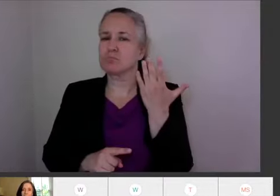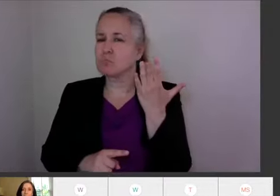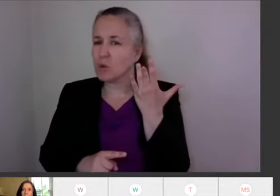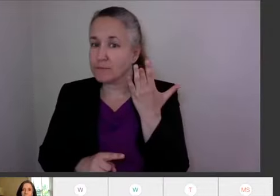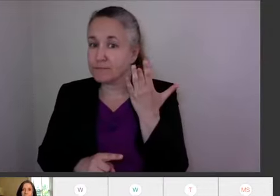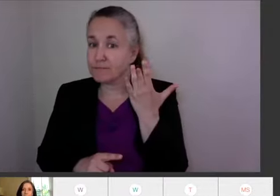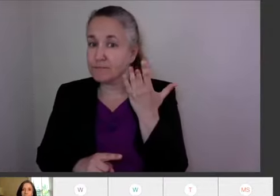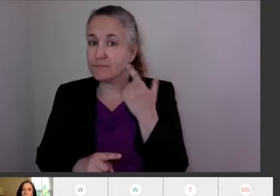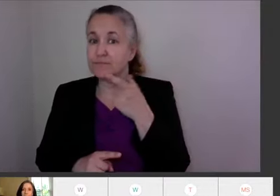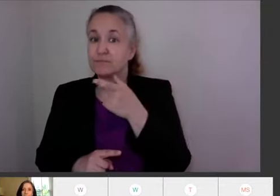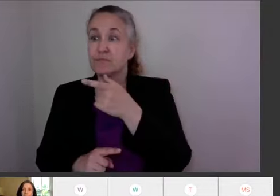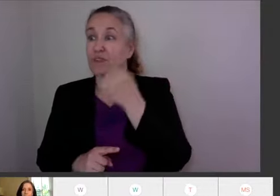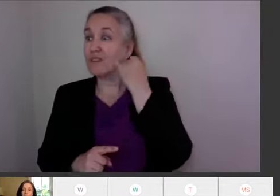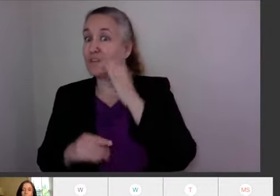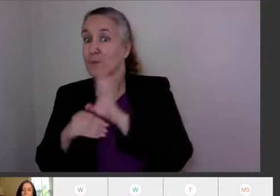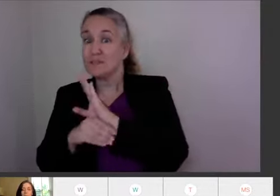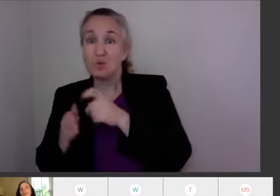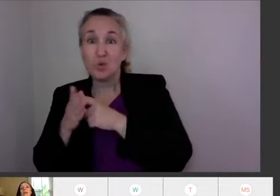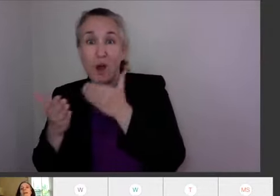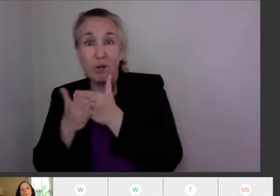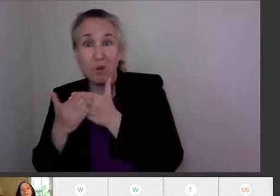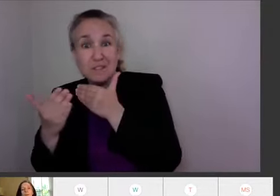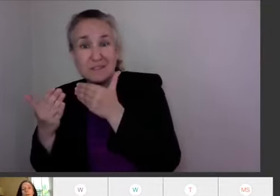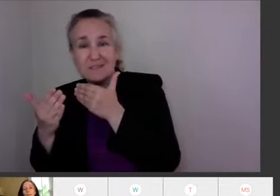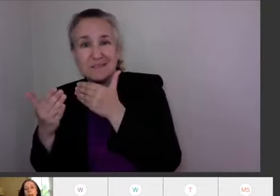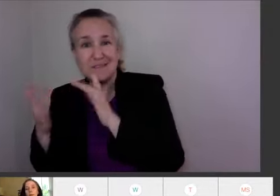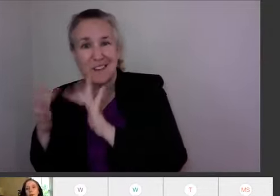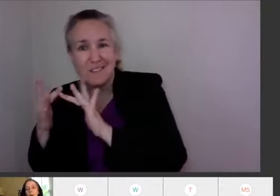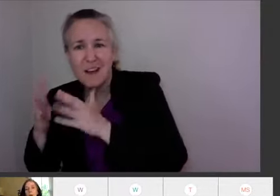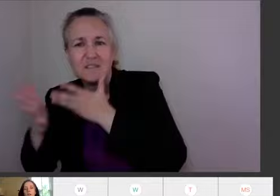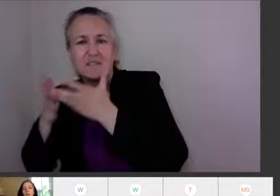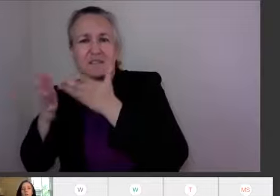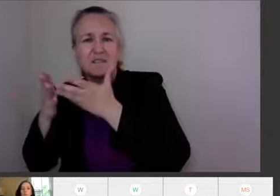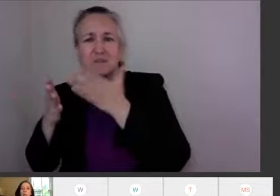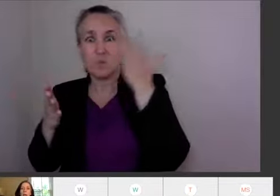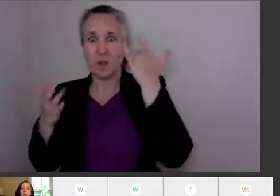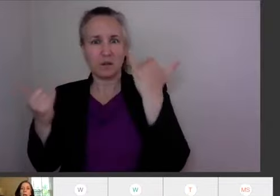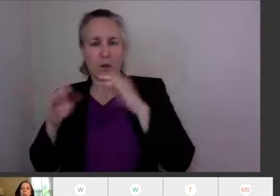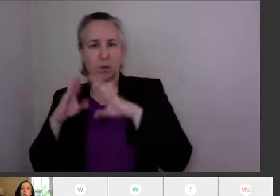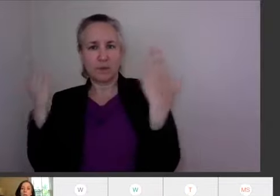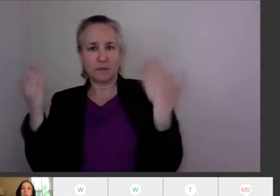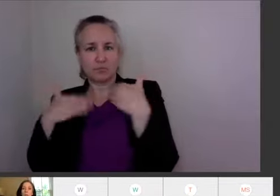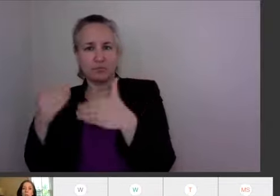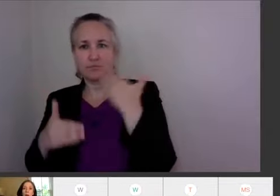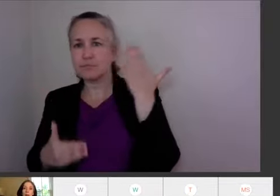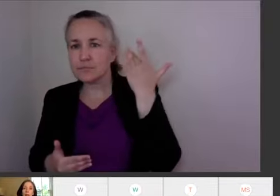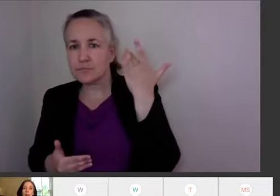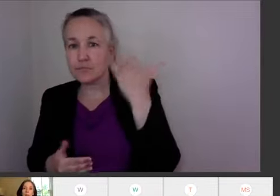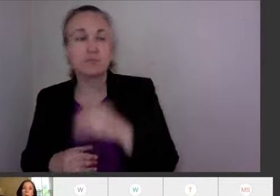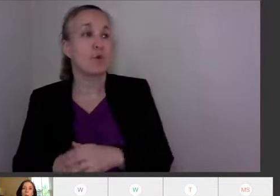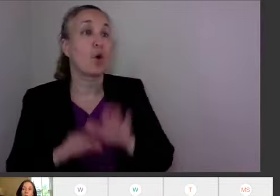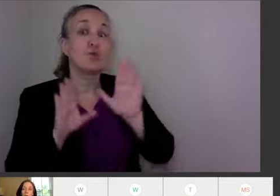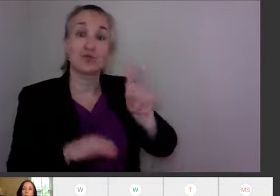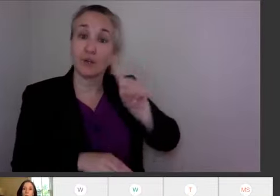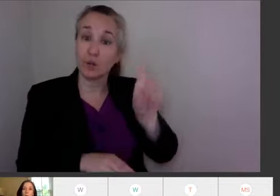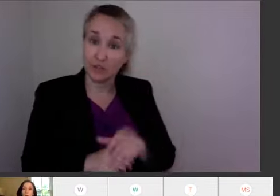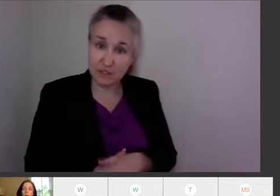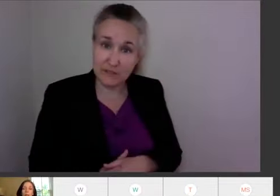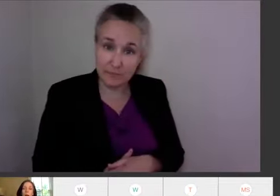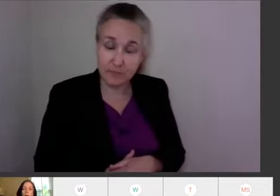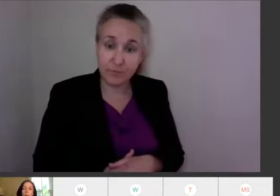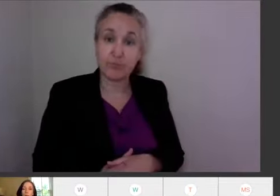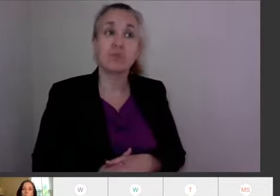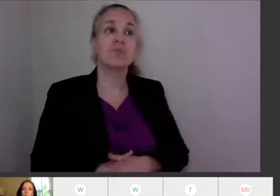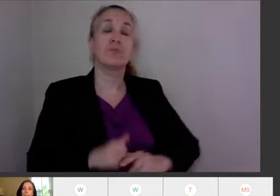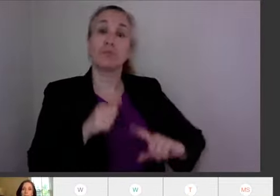ones that require closer contact? Yeah, that's a great question, Jim. Well, first of all, we know